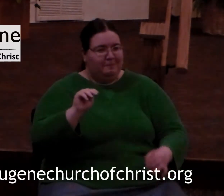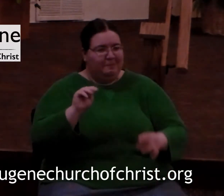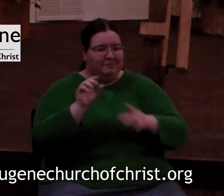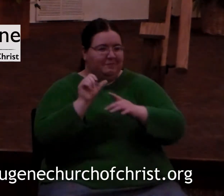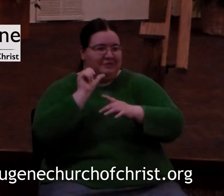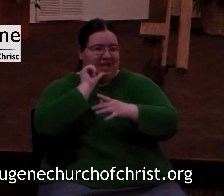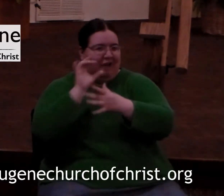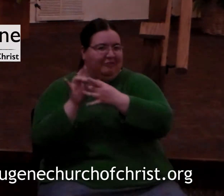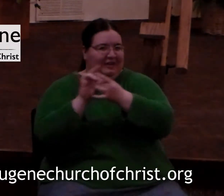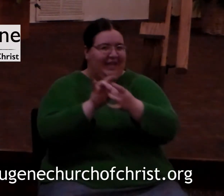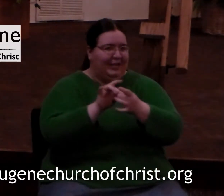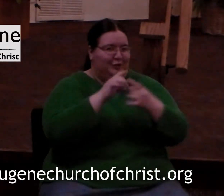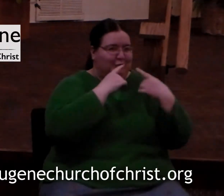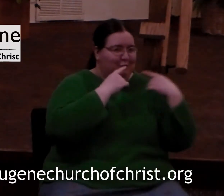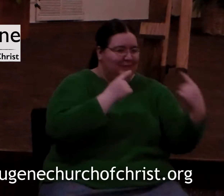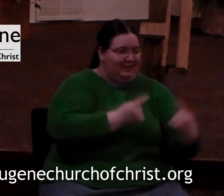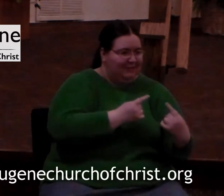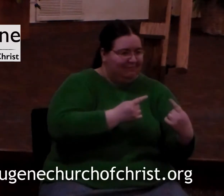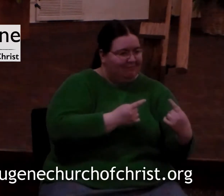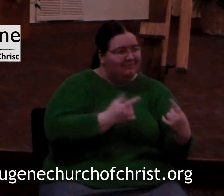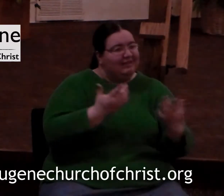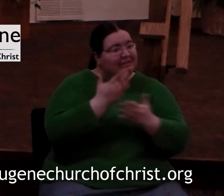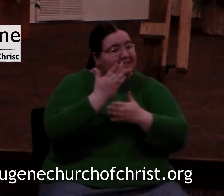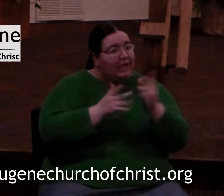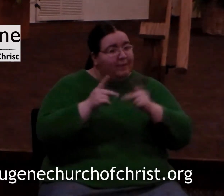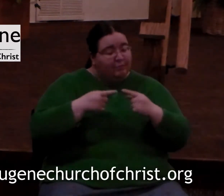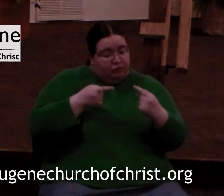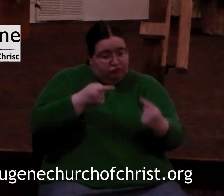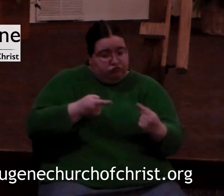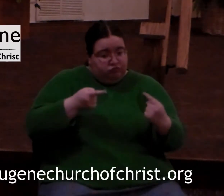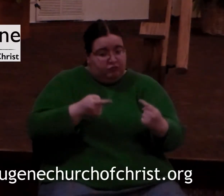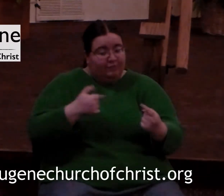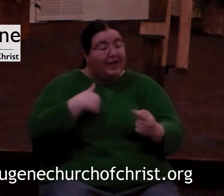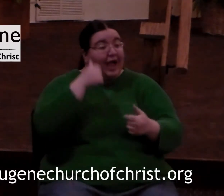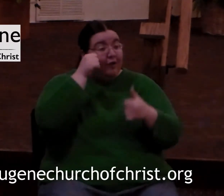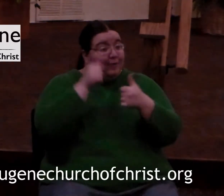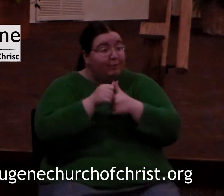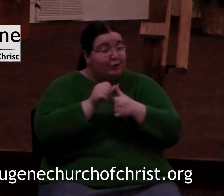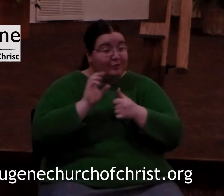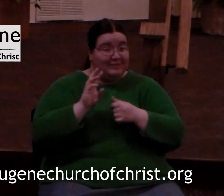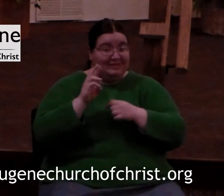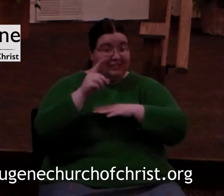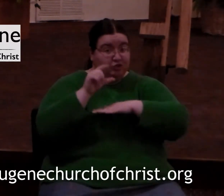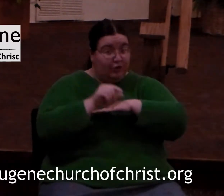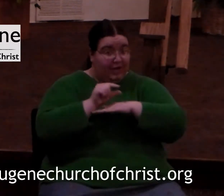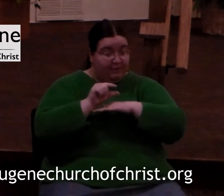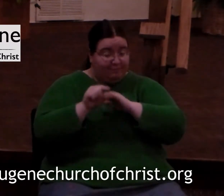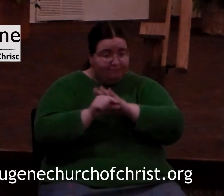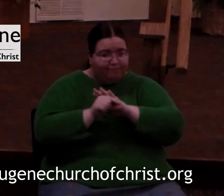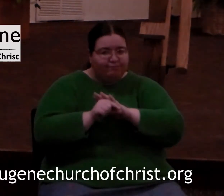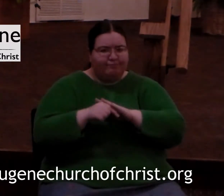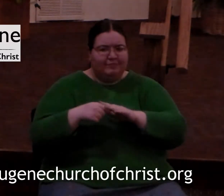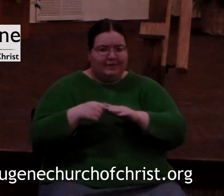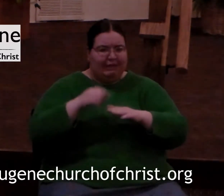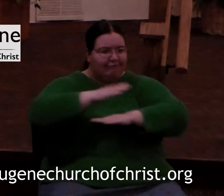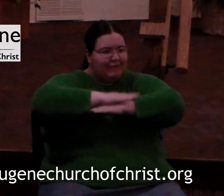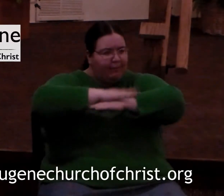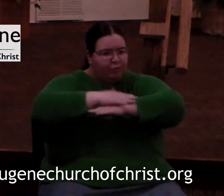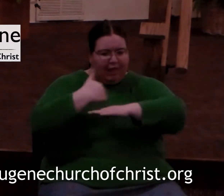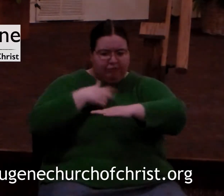remember vividly as a sixth grader sitting across the table from a guy who could just eat all of his stuff and all of